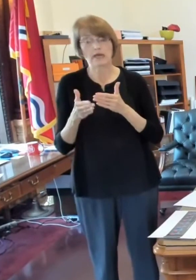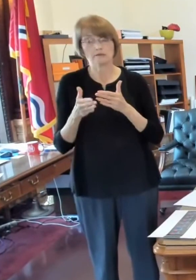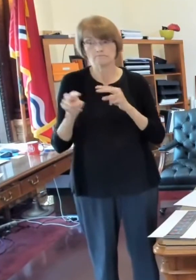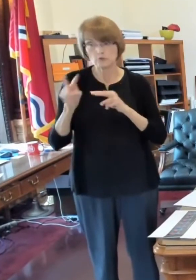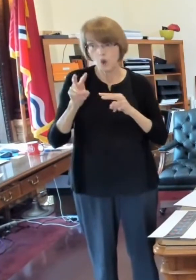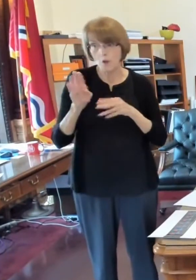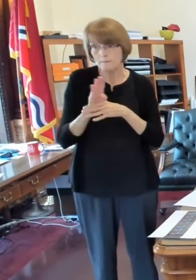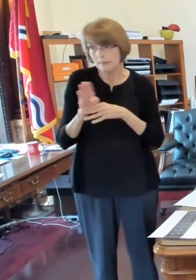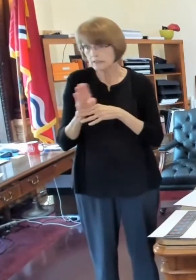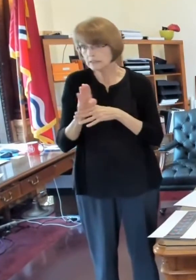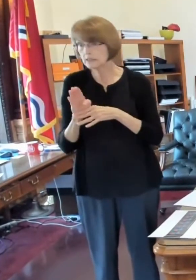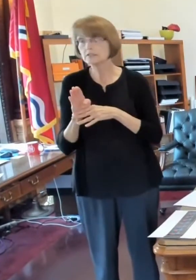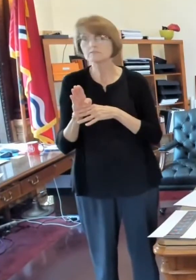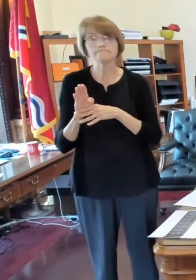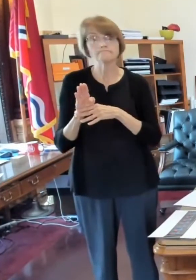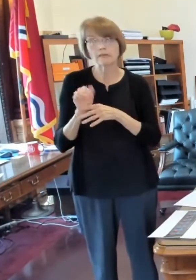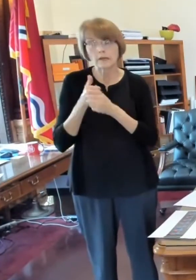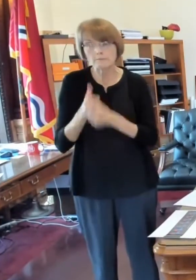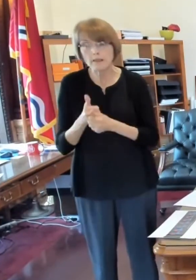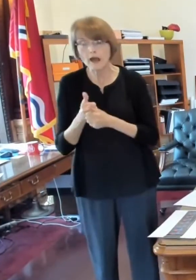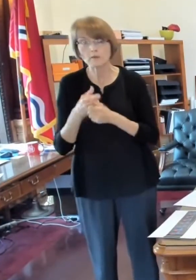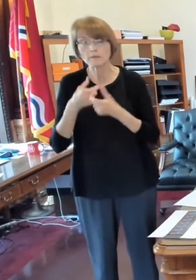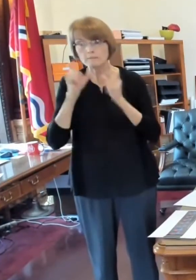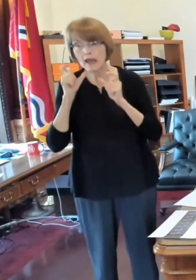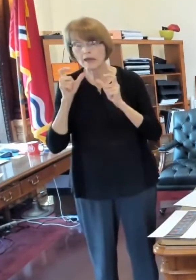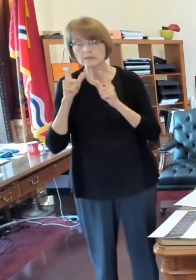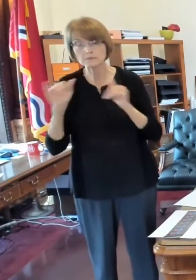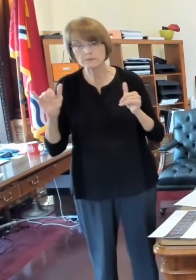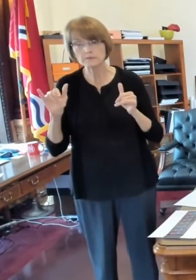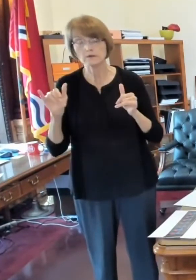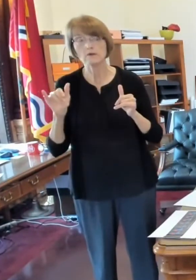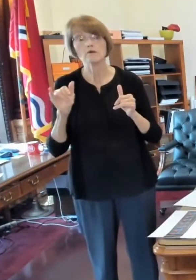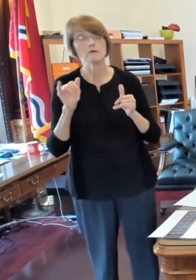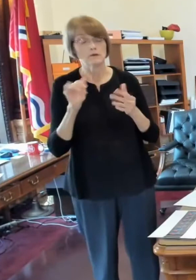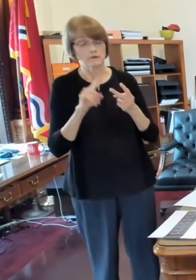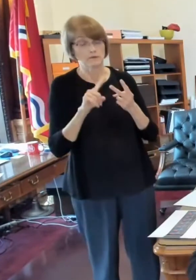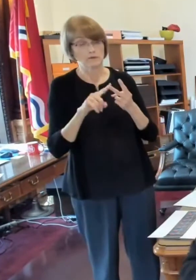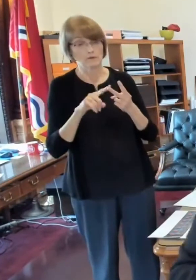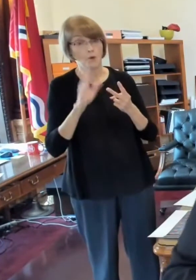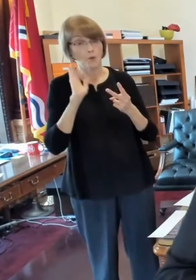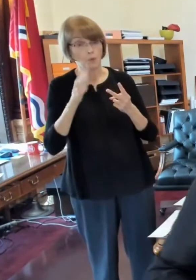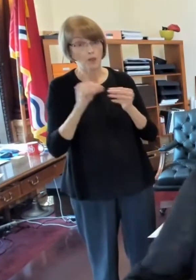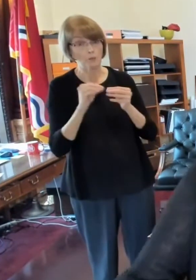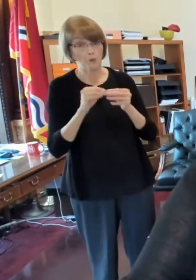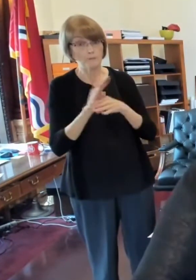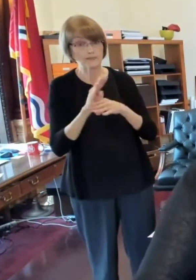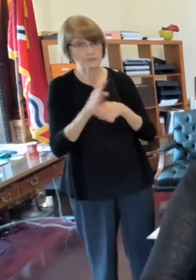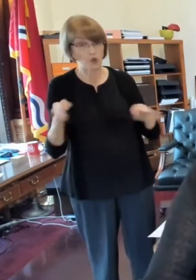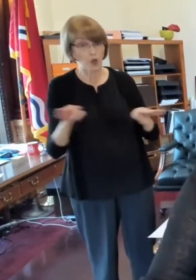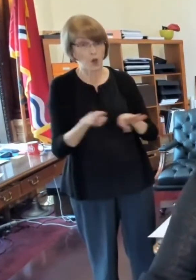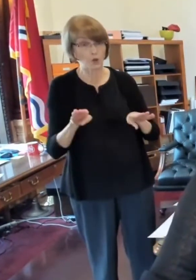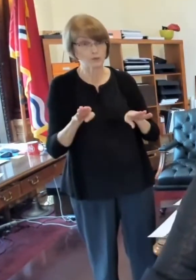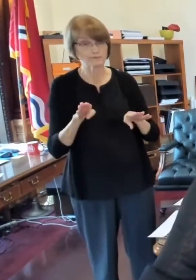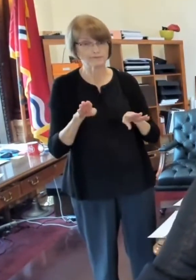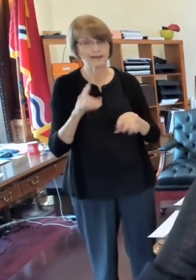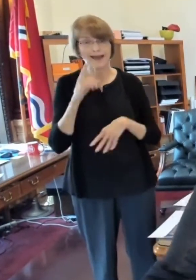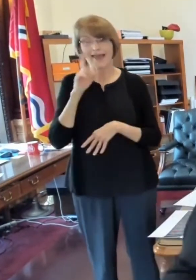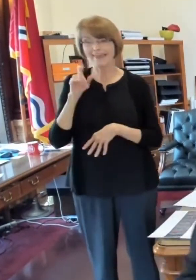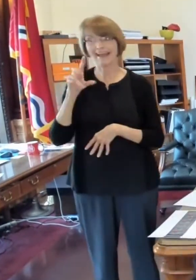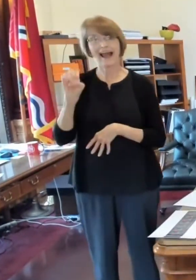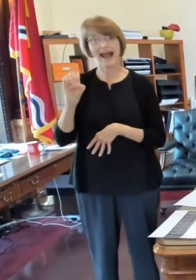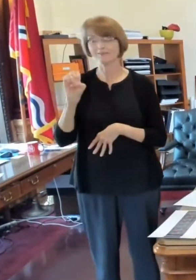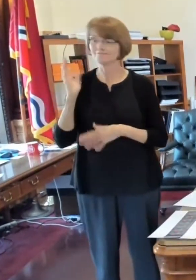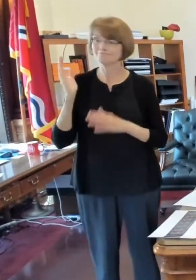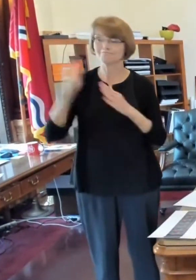any any additional businesses that the city will be closing? You know, I think Kyle is one of our best viewers